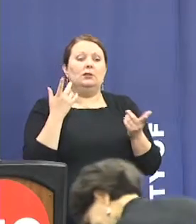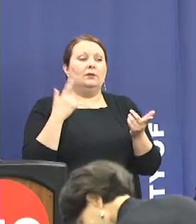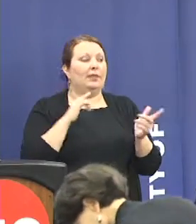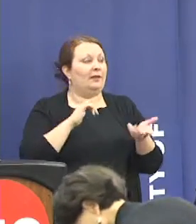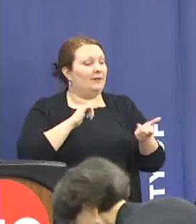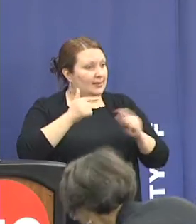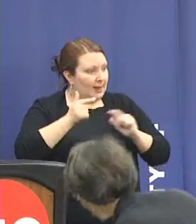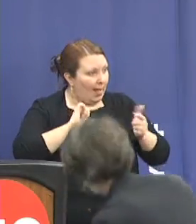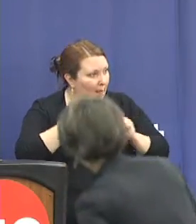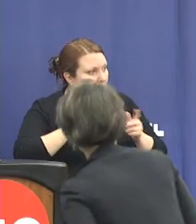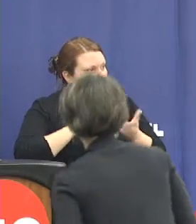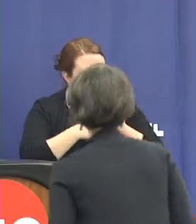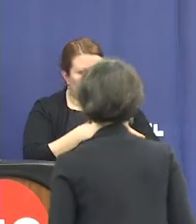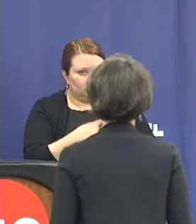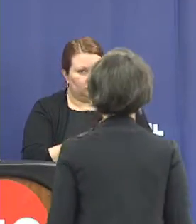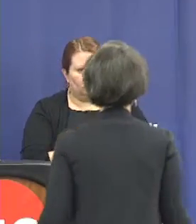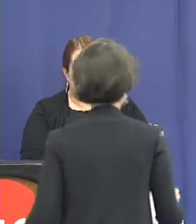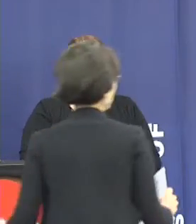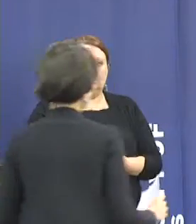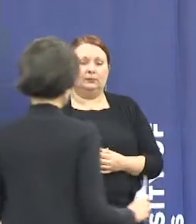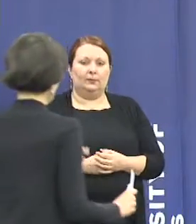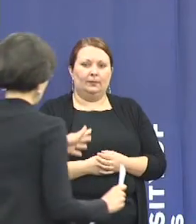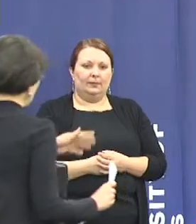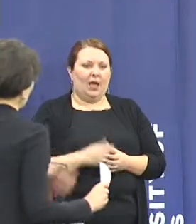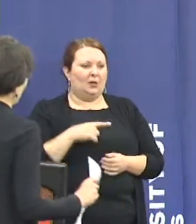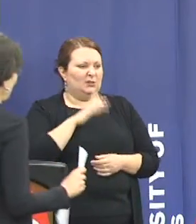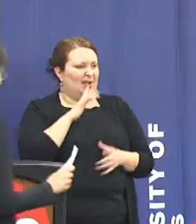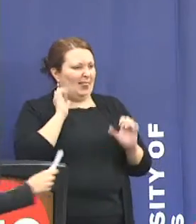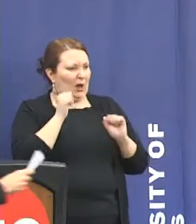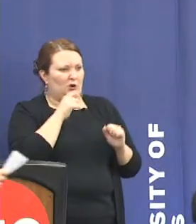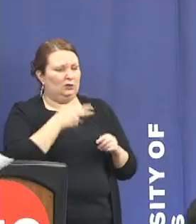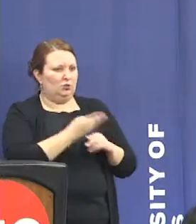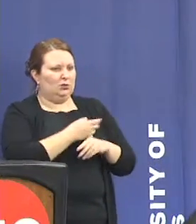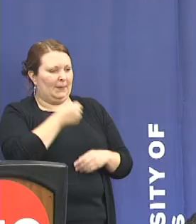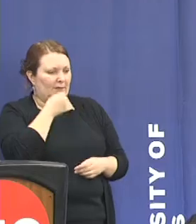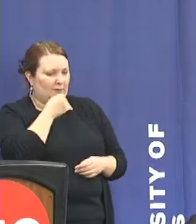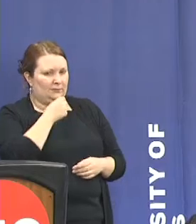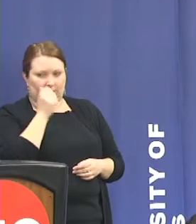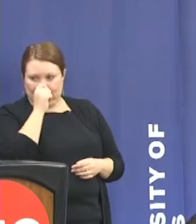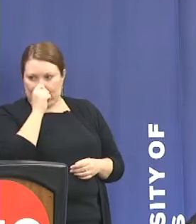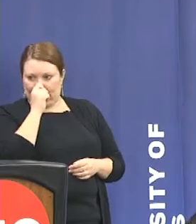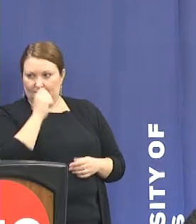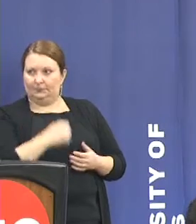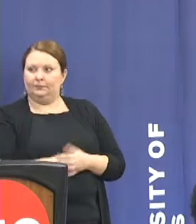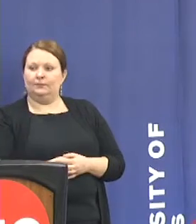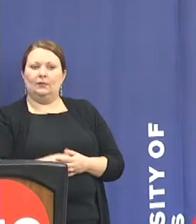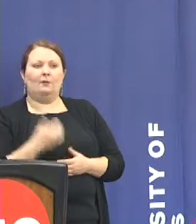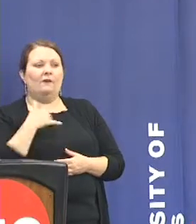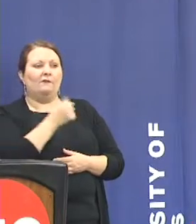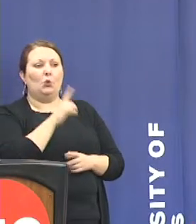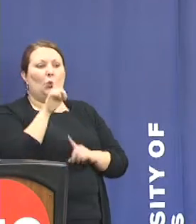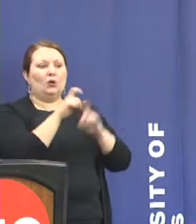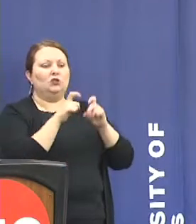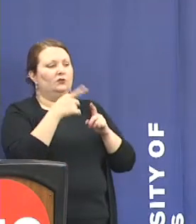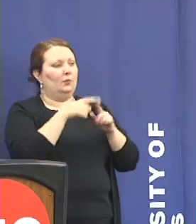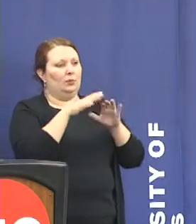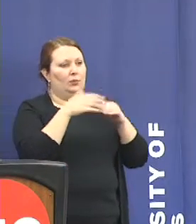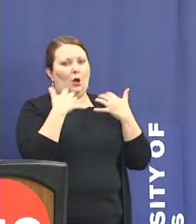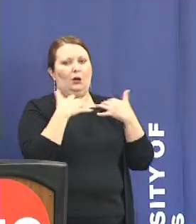have a dialogue. Thank you. Thank you. I think I'll just speak loud so I don't have to give you that back. So we have a few questions